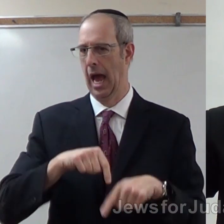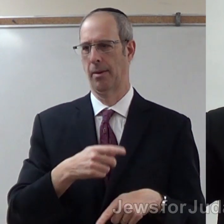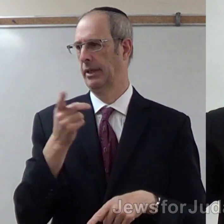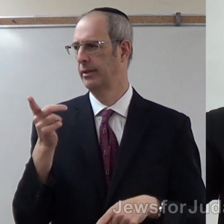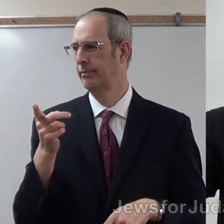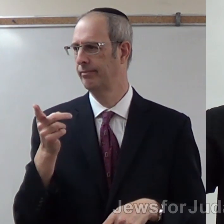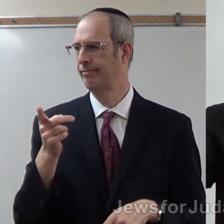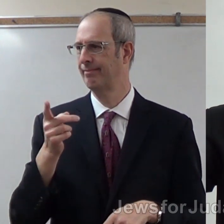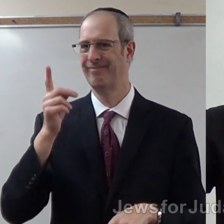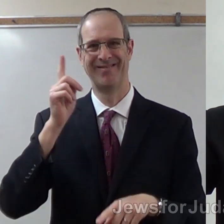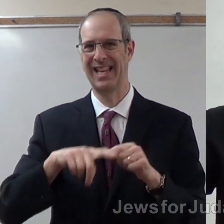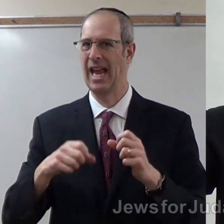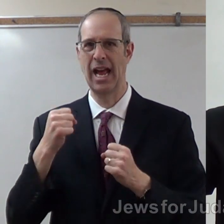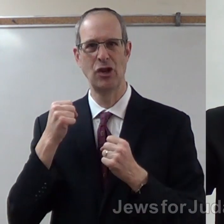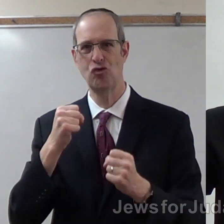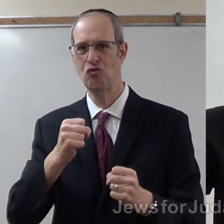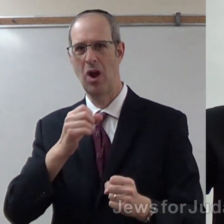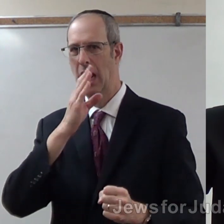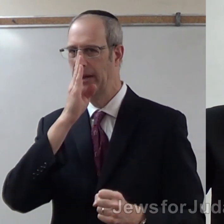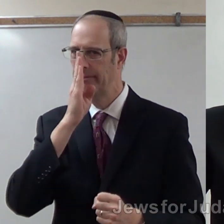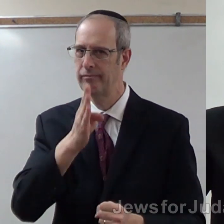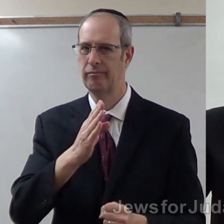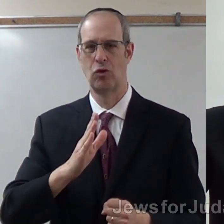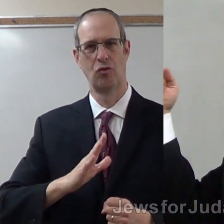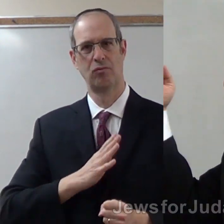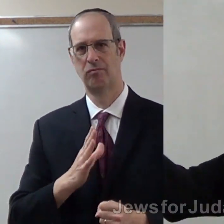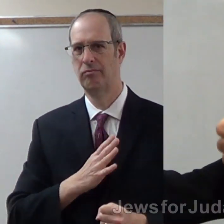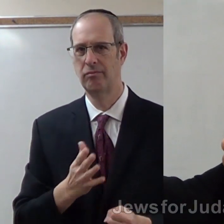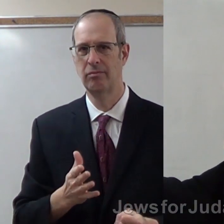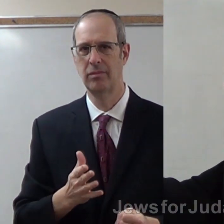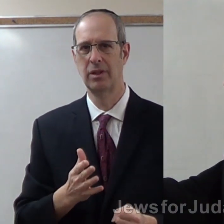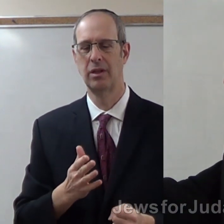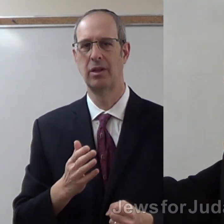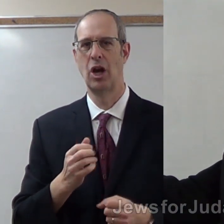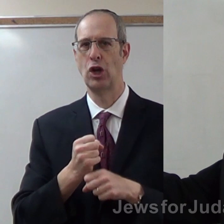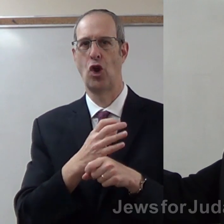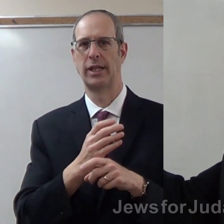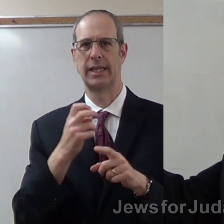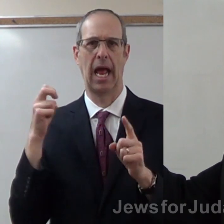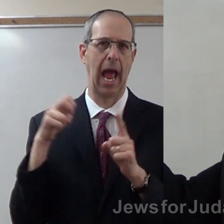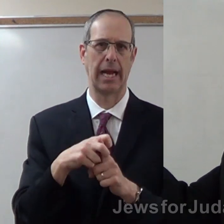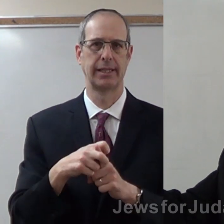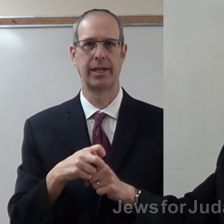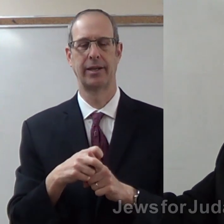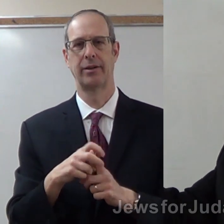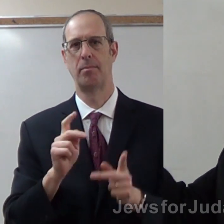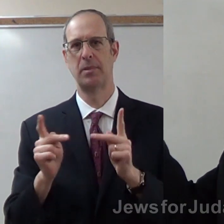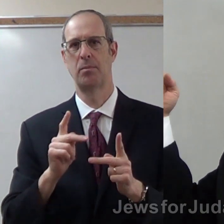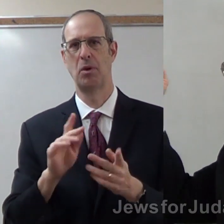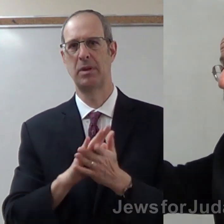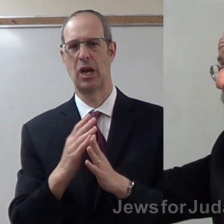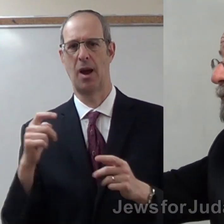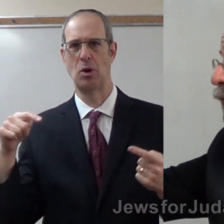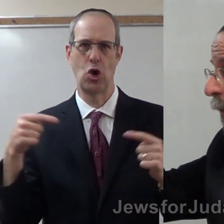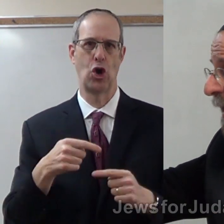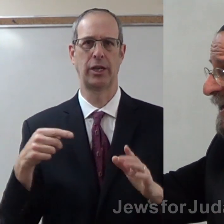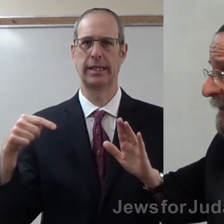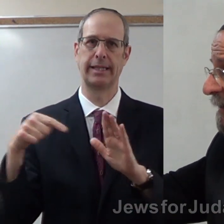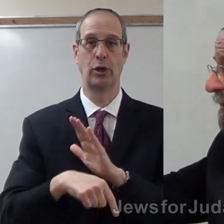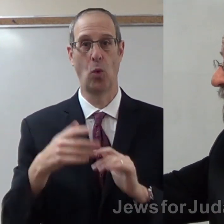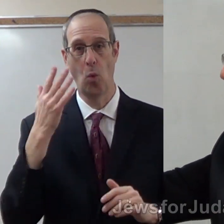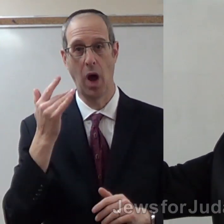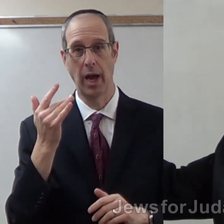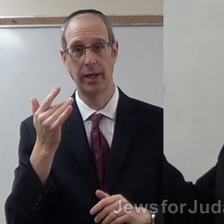that they can't drive properly. And it causes accidents and people get hurt and people get killed.